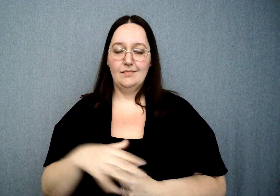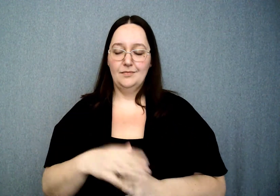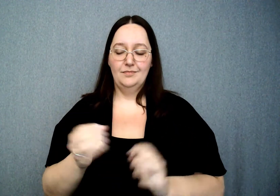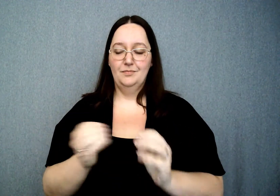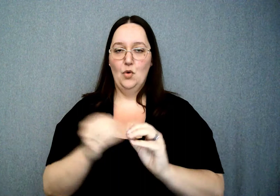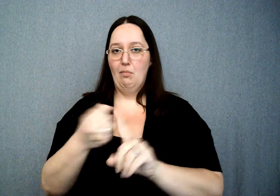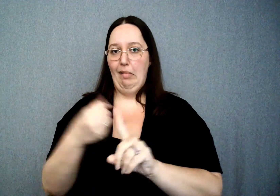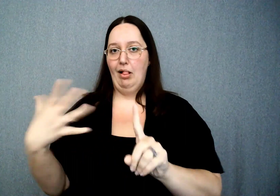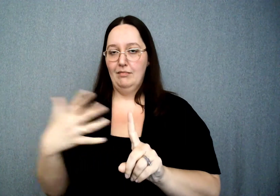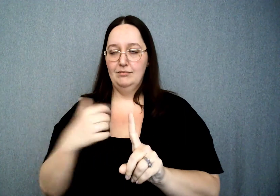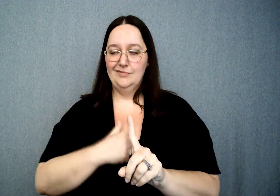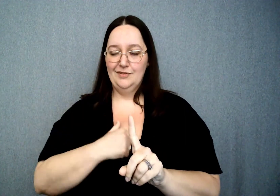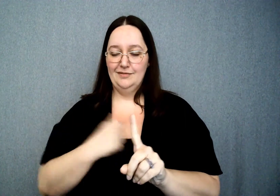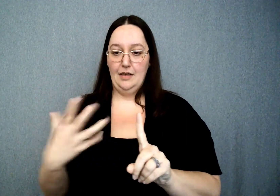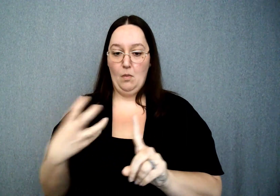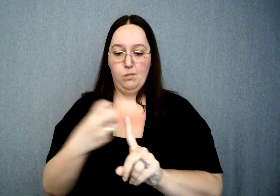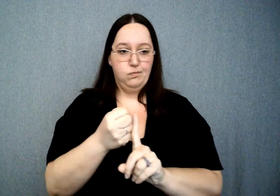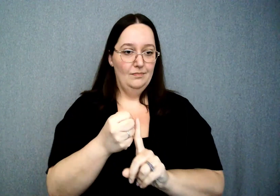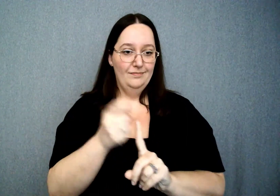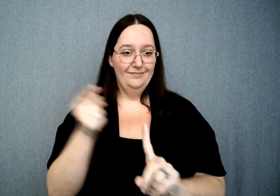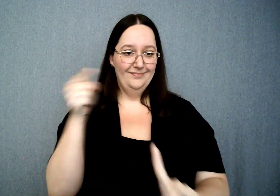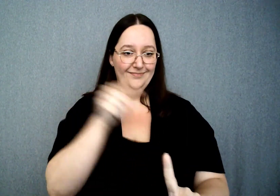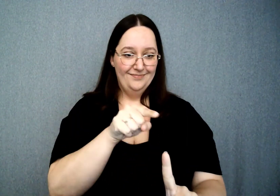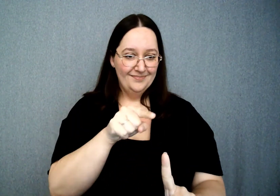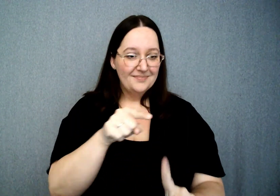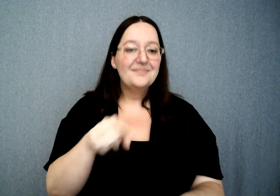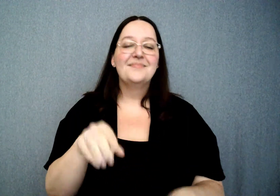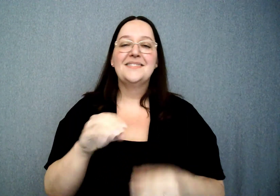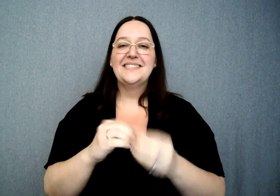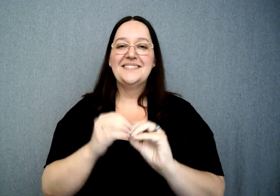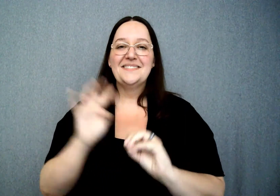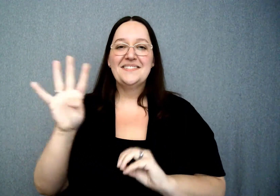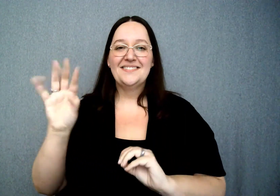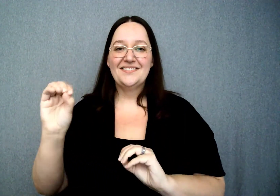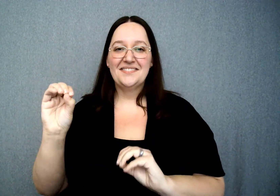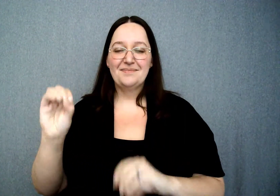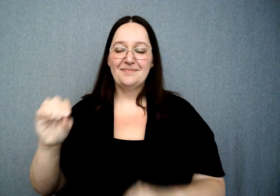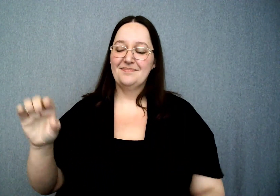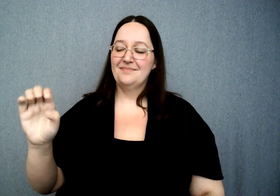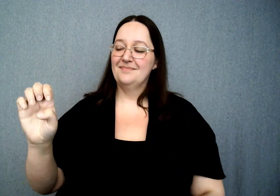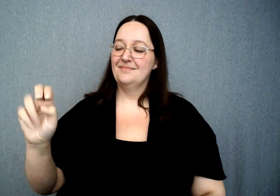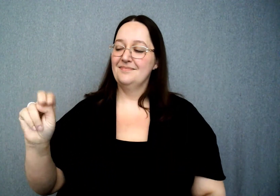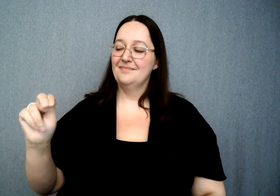States of America. There's a lot more to it, but I'll wrap that up, move on to number 40.